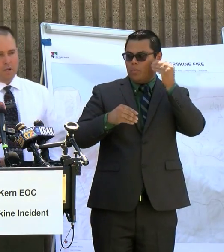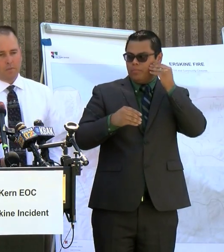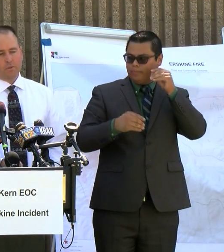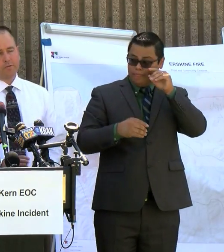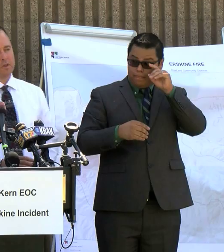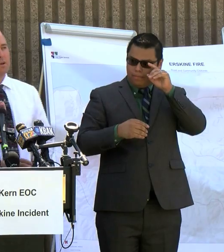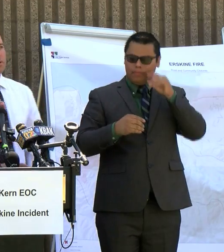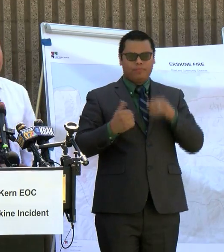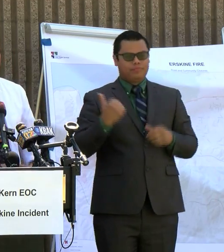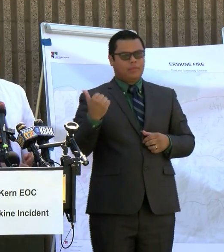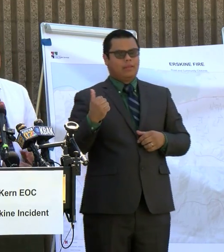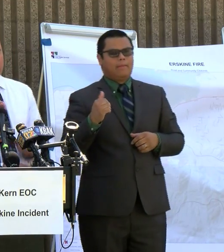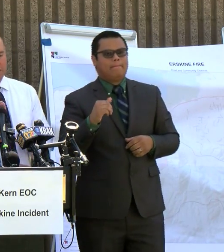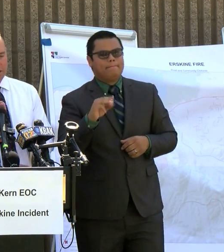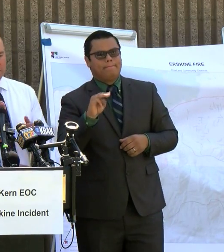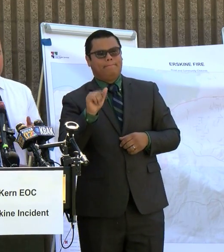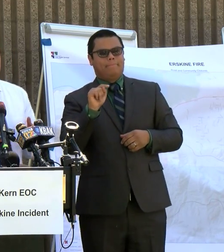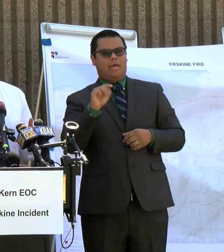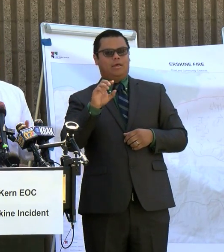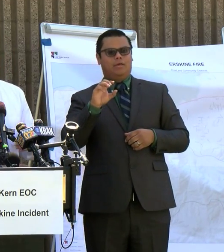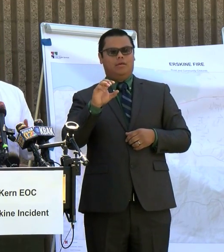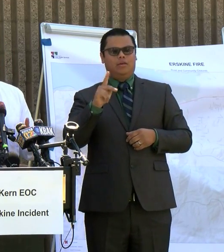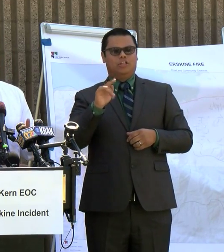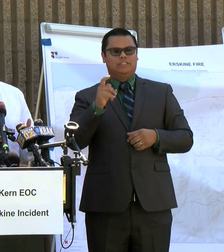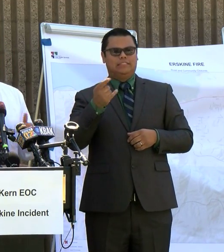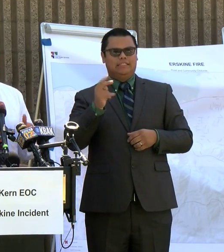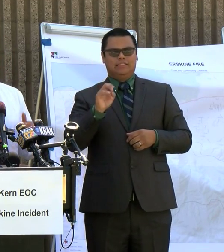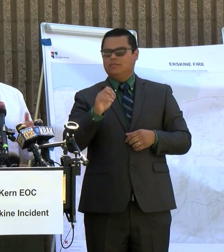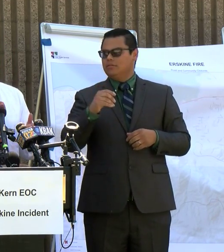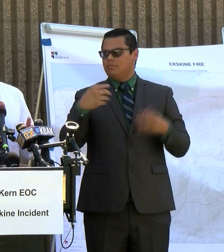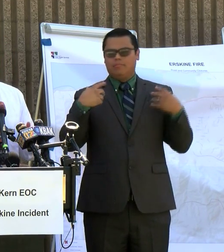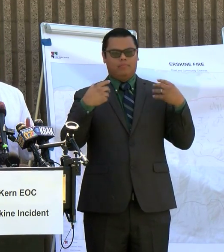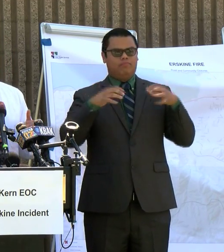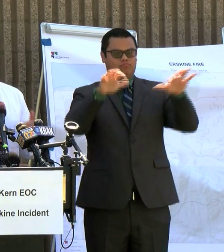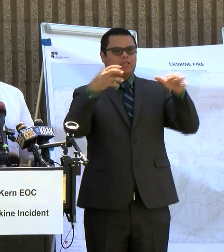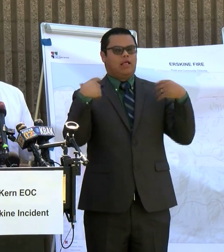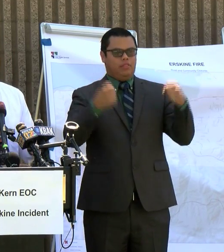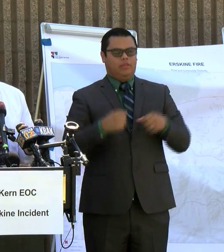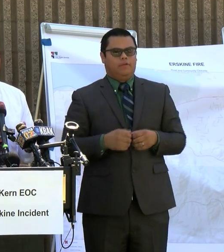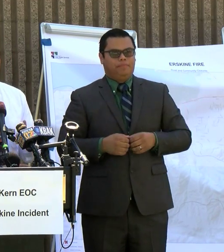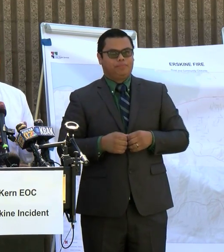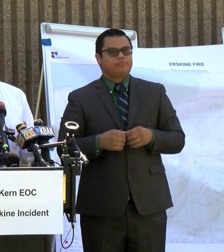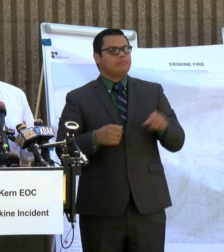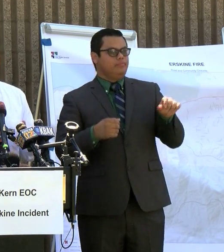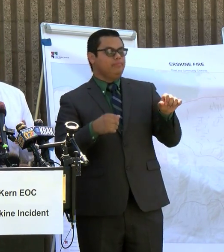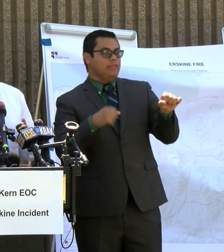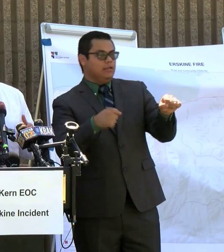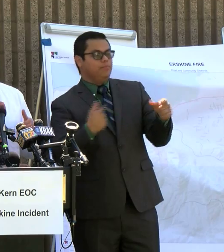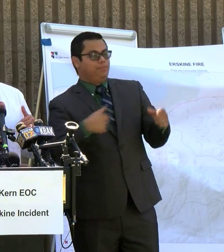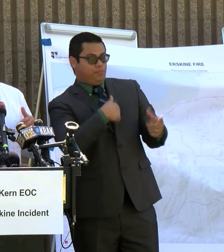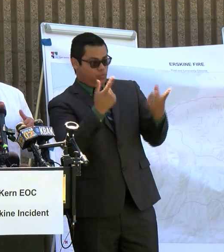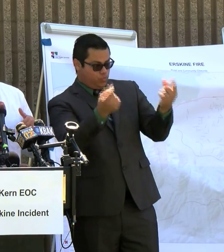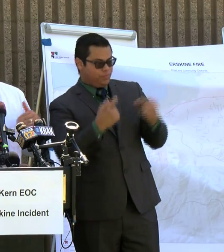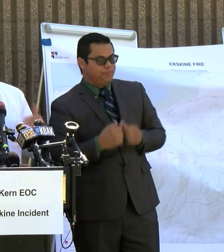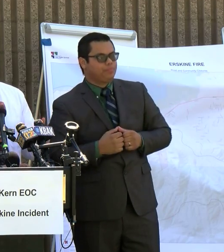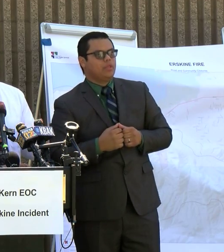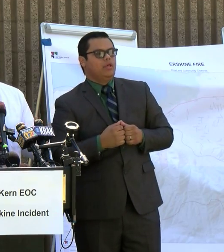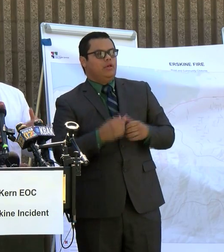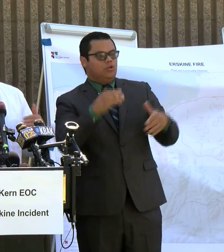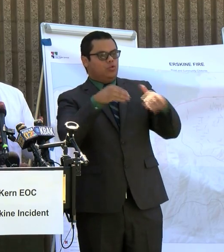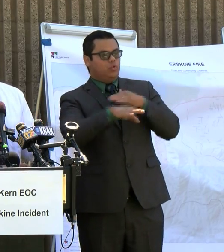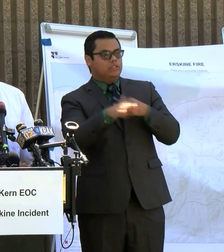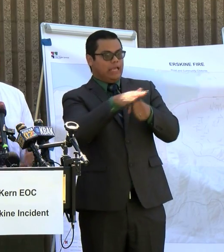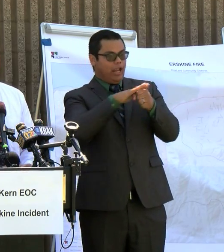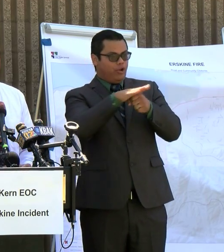Yes, briefly, what we are going to do is go into those areas that have been damaged once fire clears